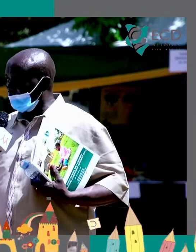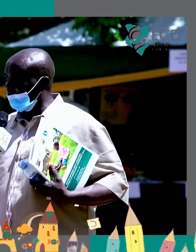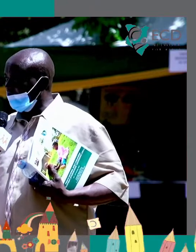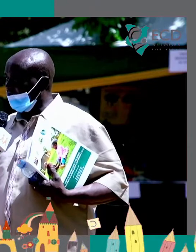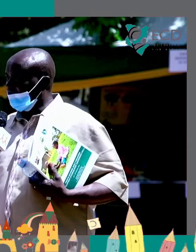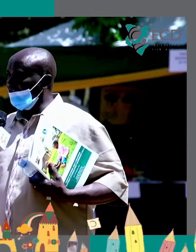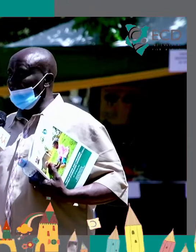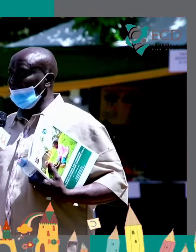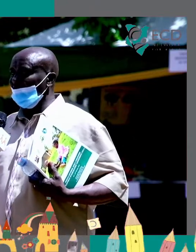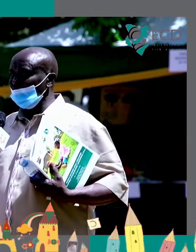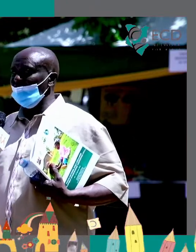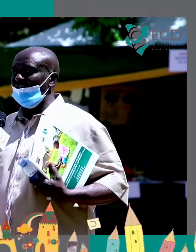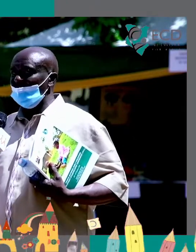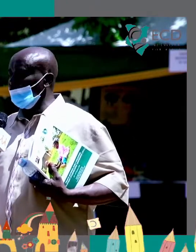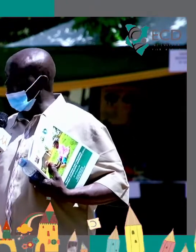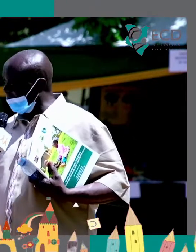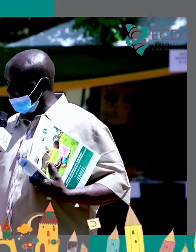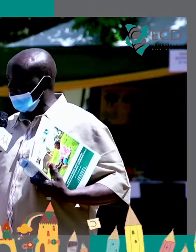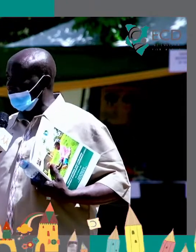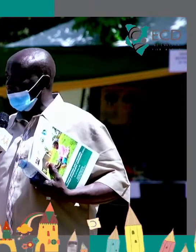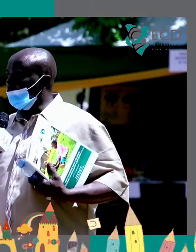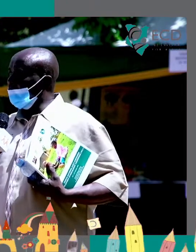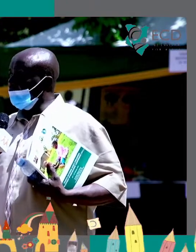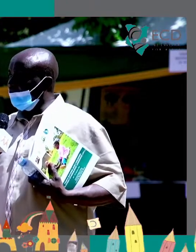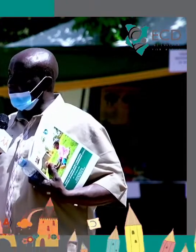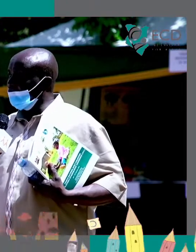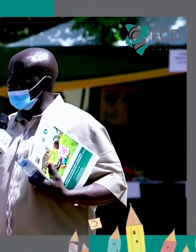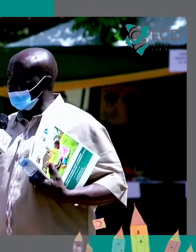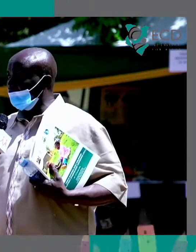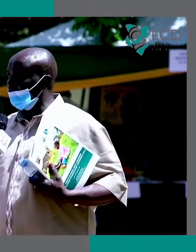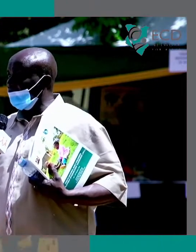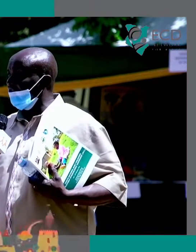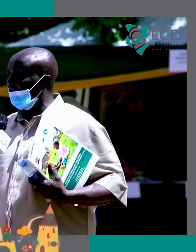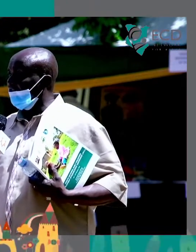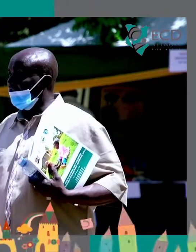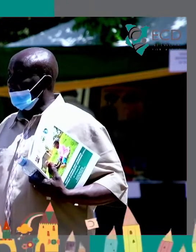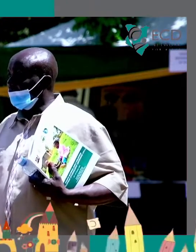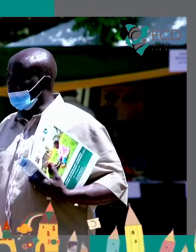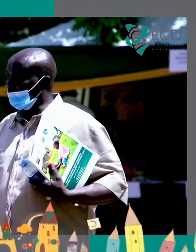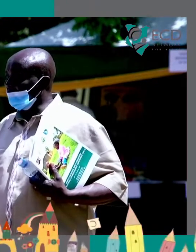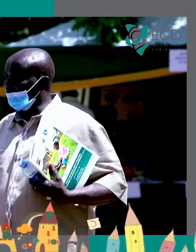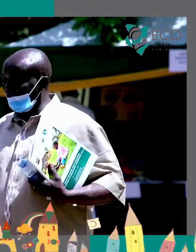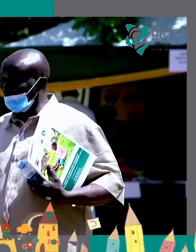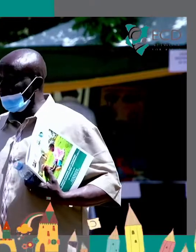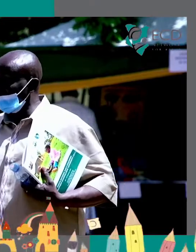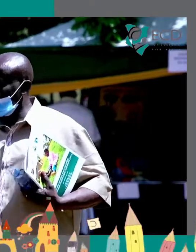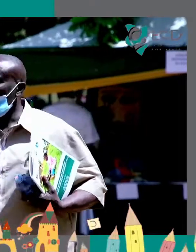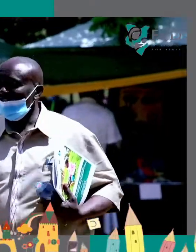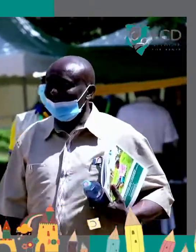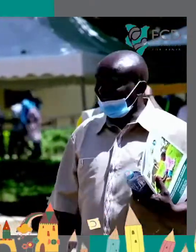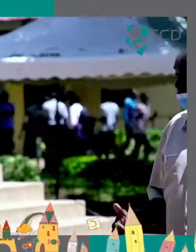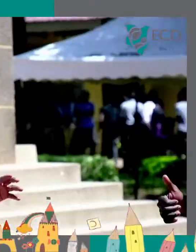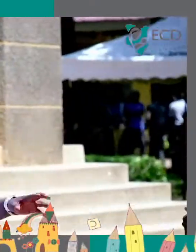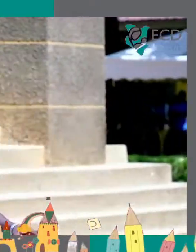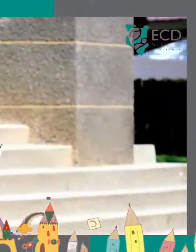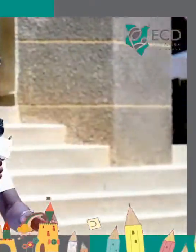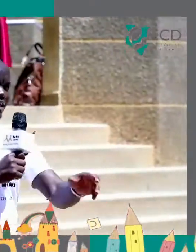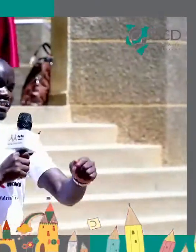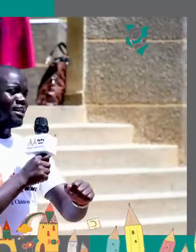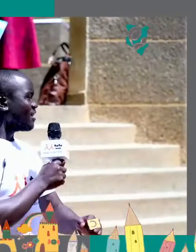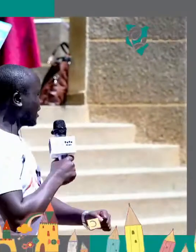to jab it up, so that our children are able to benefit when we go back to the institution. All right, thank you, sir. Thank you. Thank you very much.